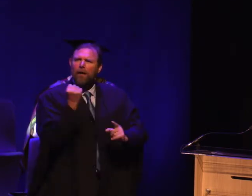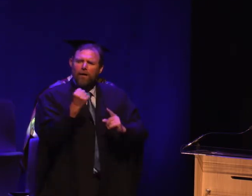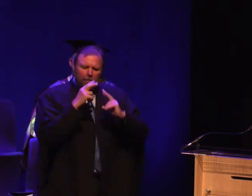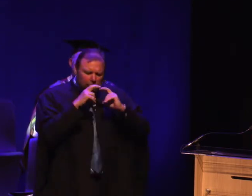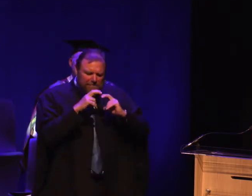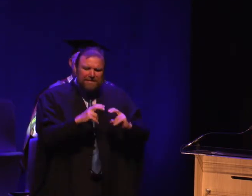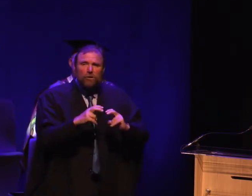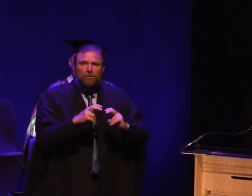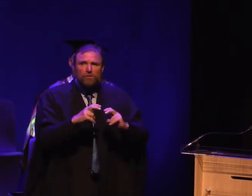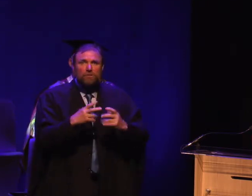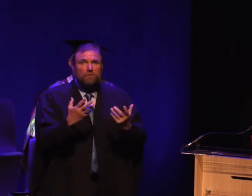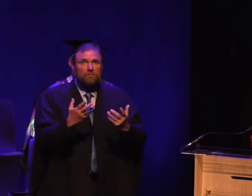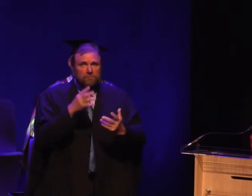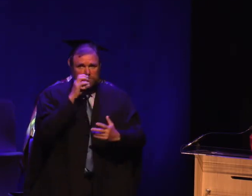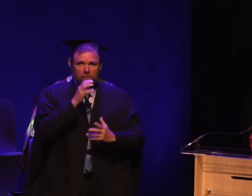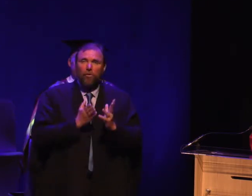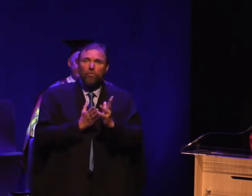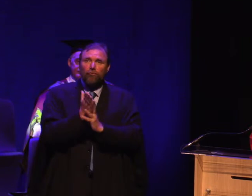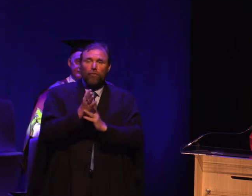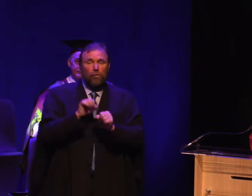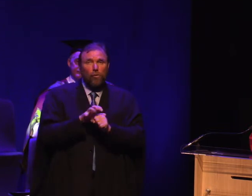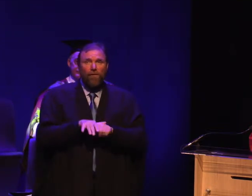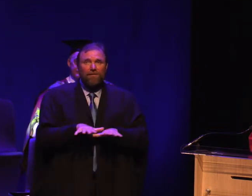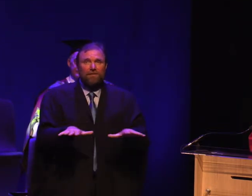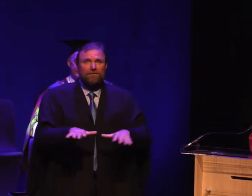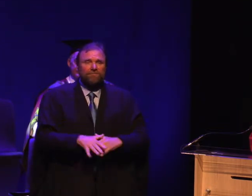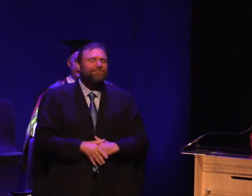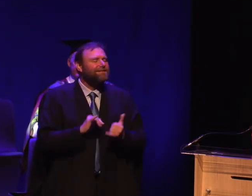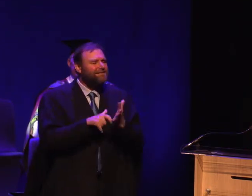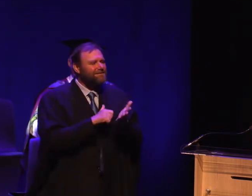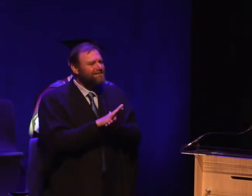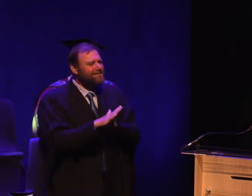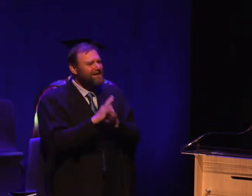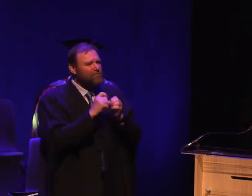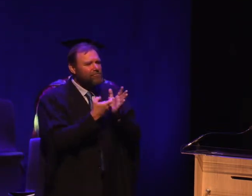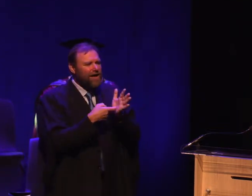the COVID-19 pandemic. Sarah Brown.